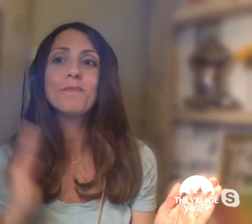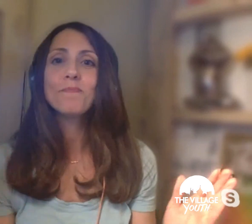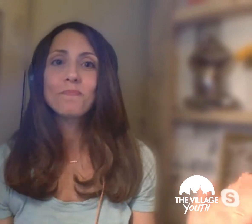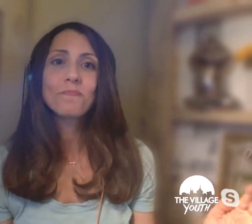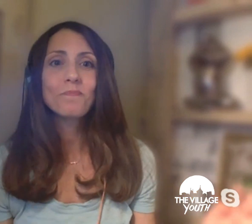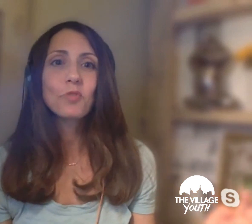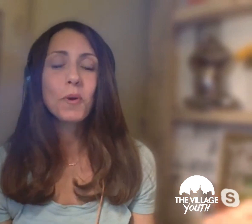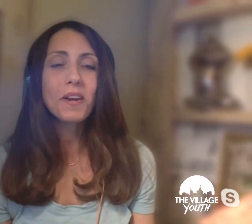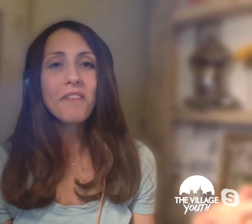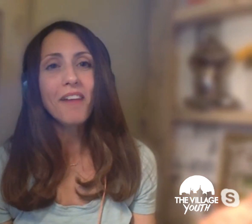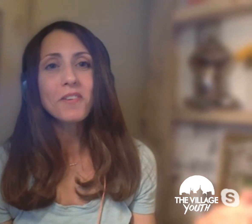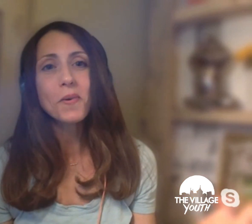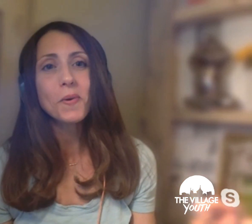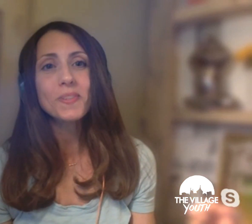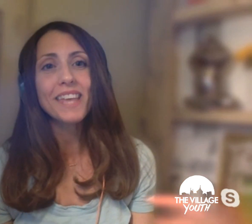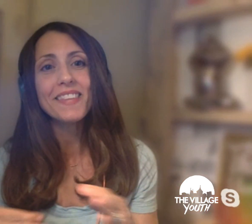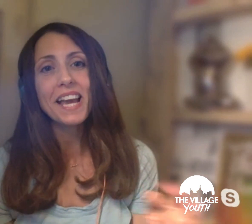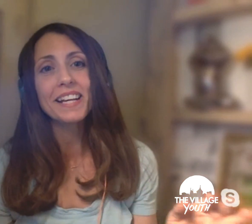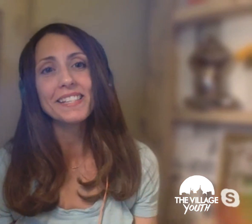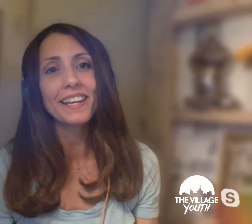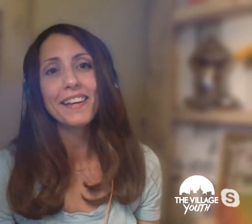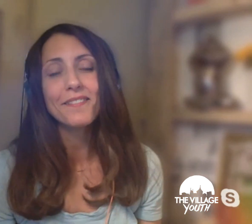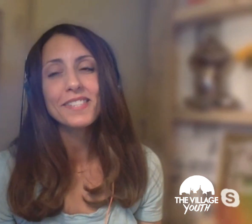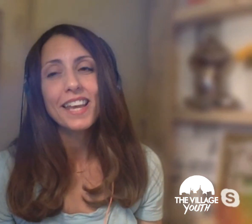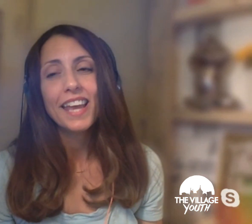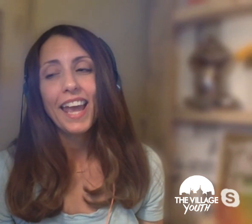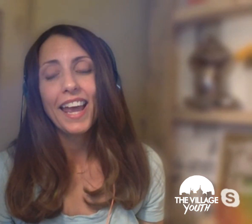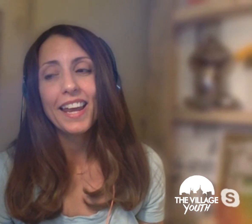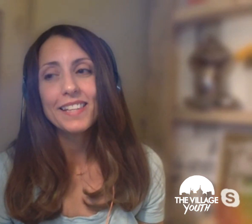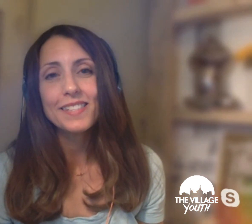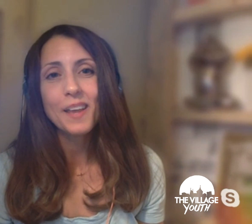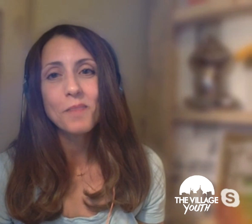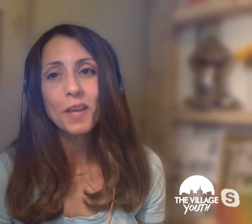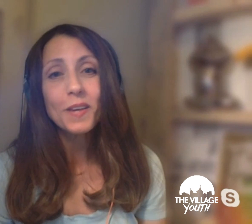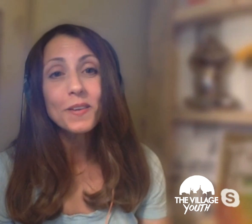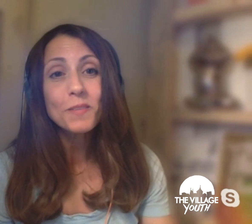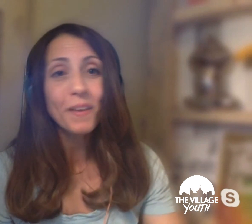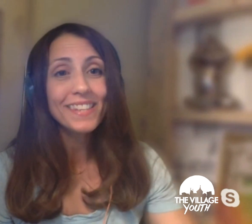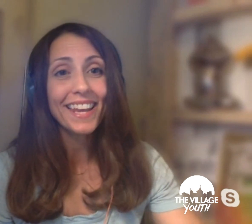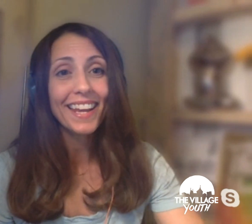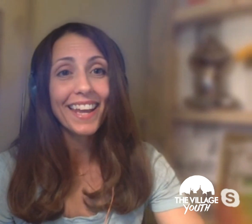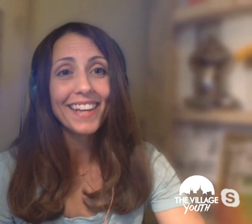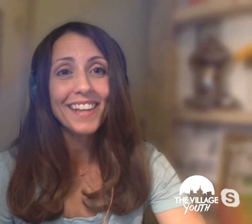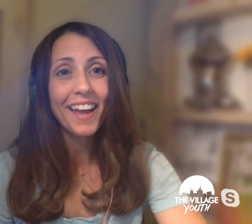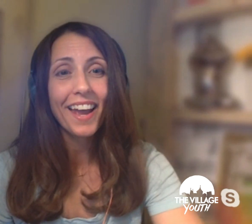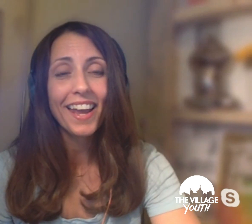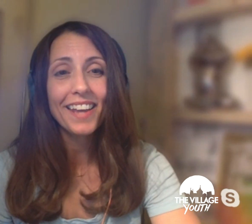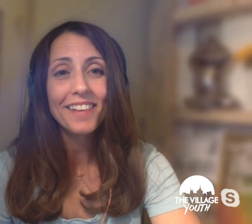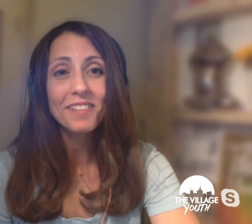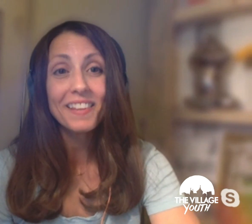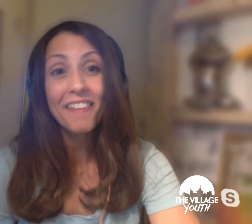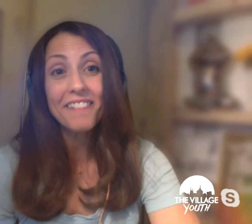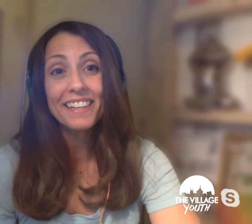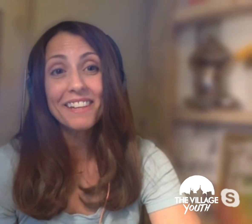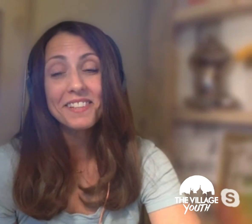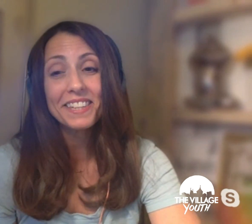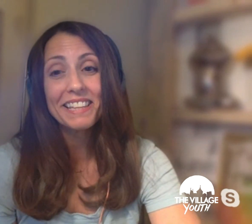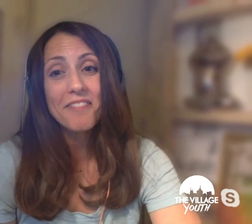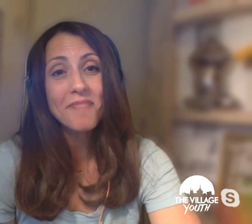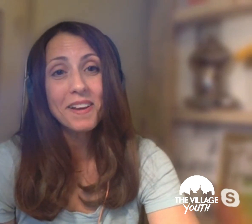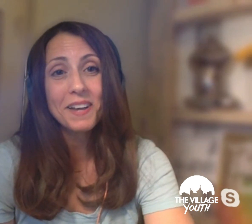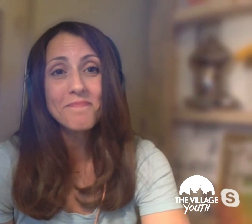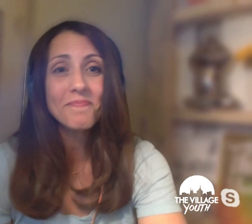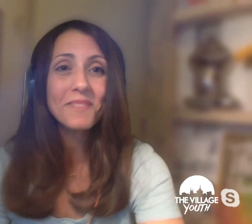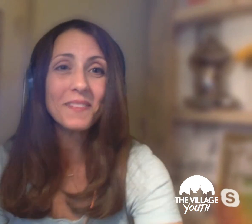18 to 25-year-olds and then young executives. And it's a huge blessing. And I really love it. I